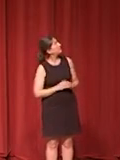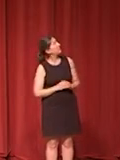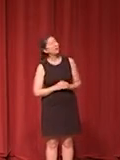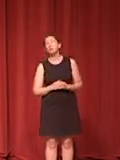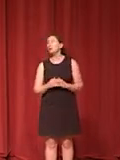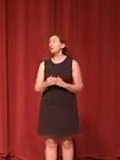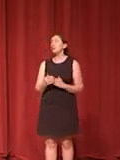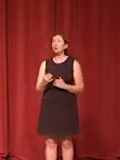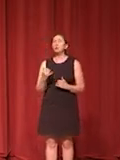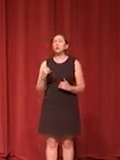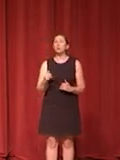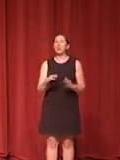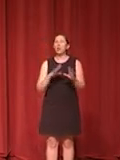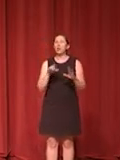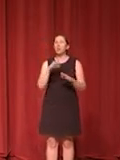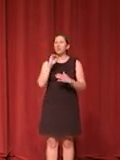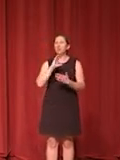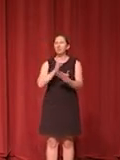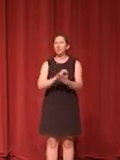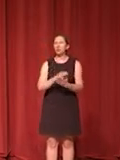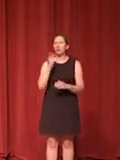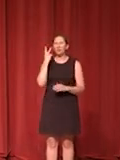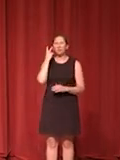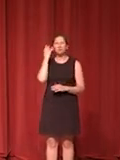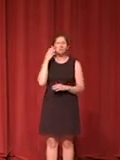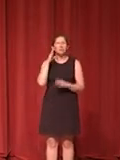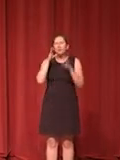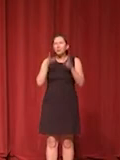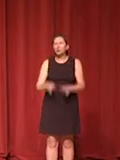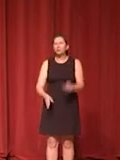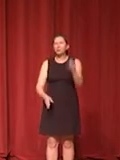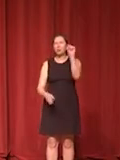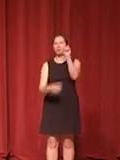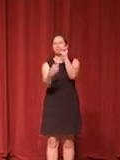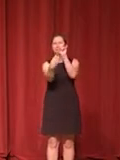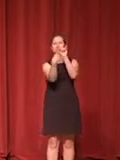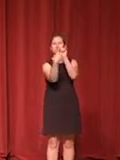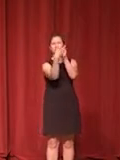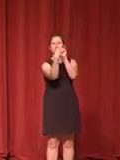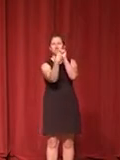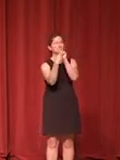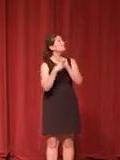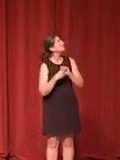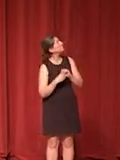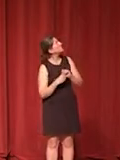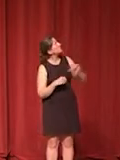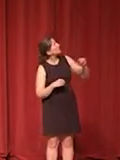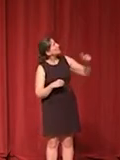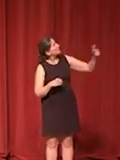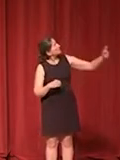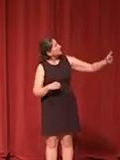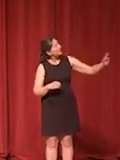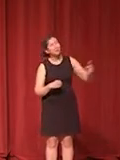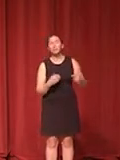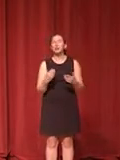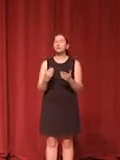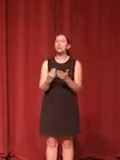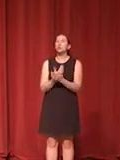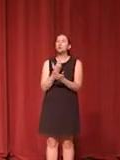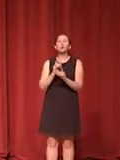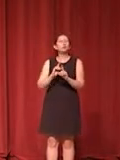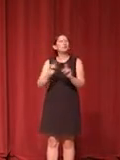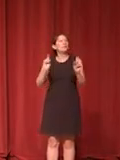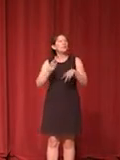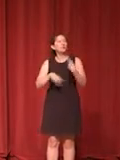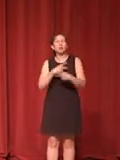of straight on at the person's head. This is a separate type of brain imaging called tau. And the new study that Dr.